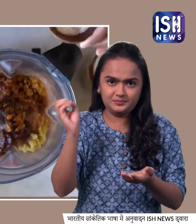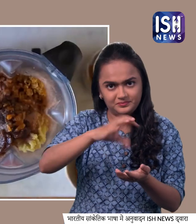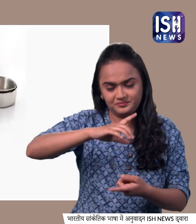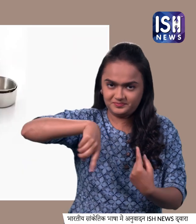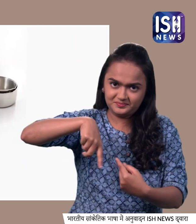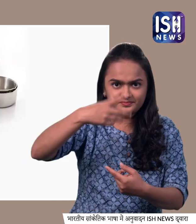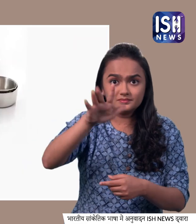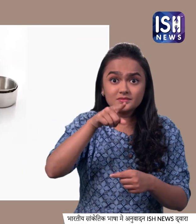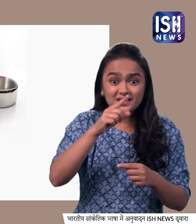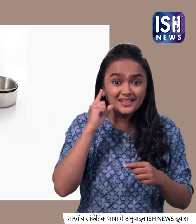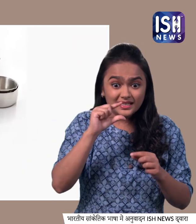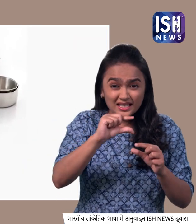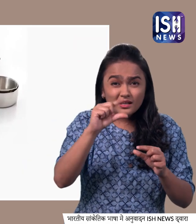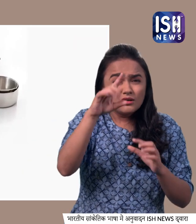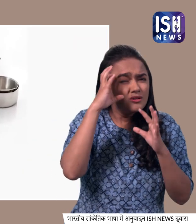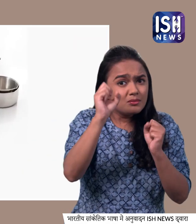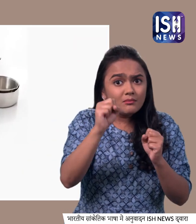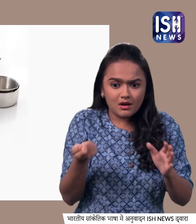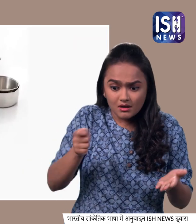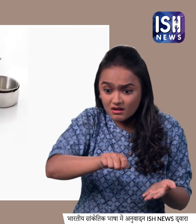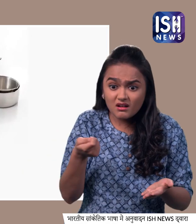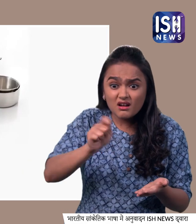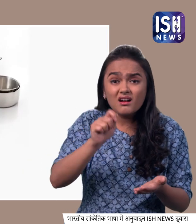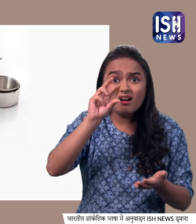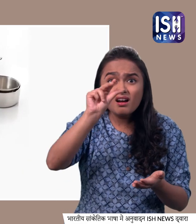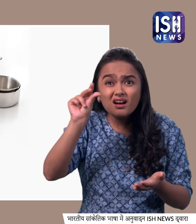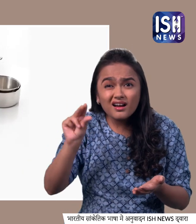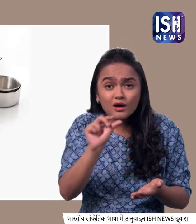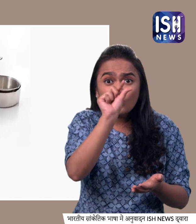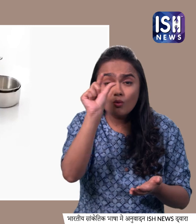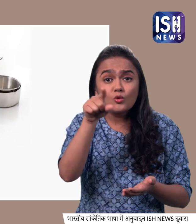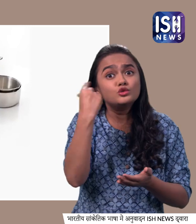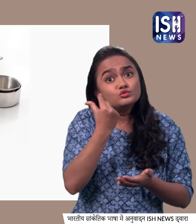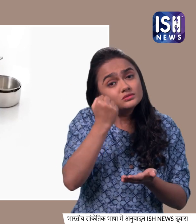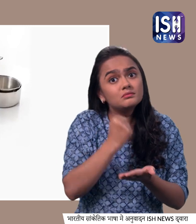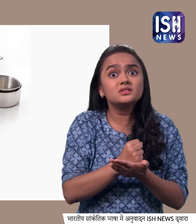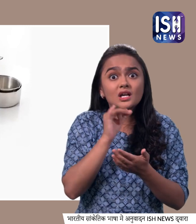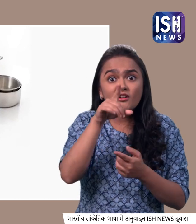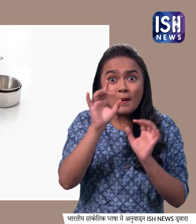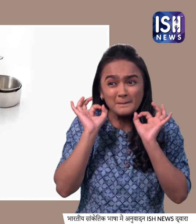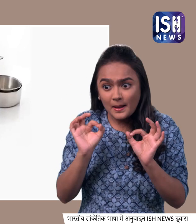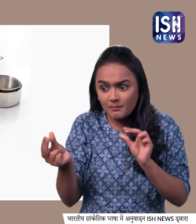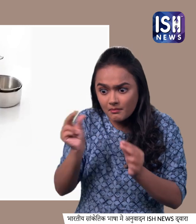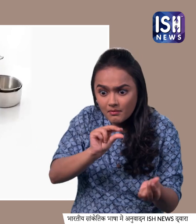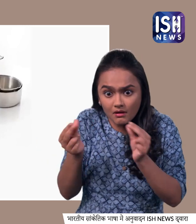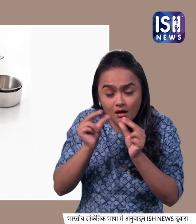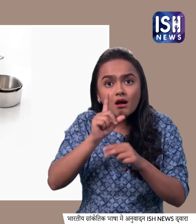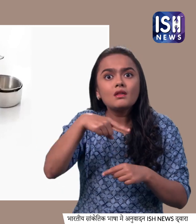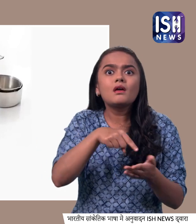Please ingredients for measuring cups and spoons. Then, you will a good taste